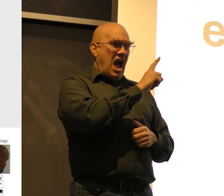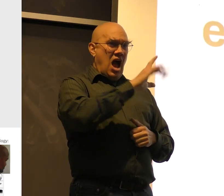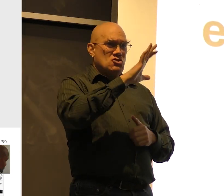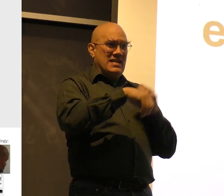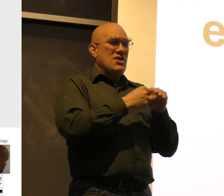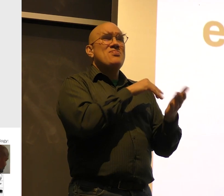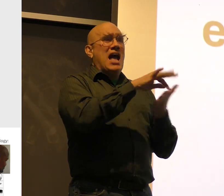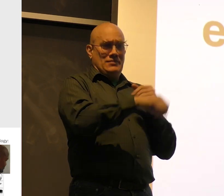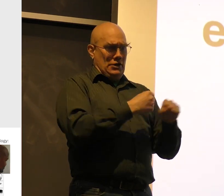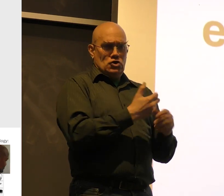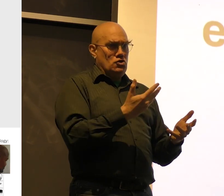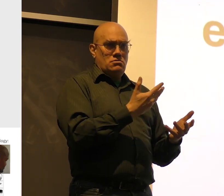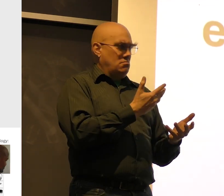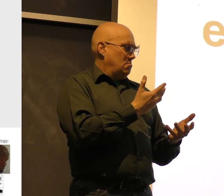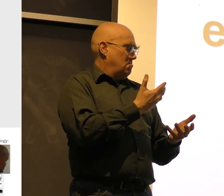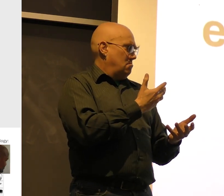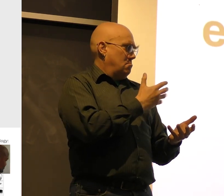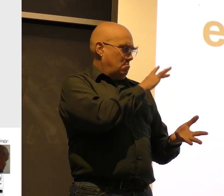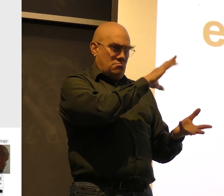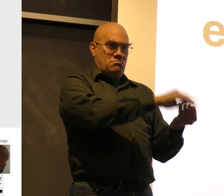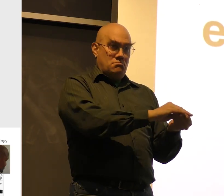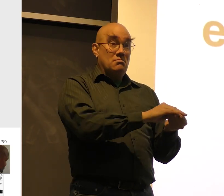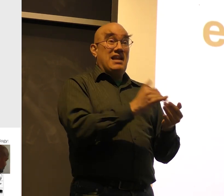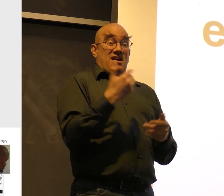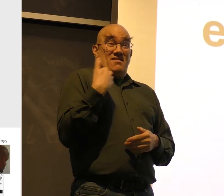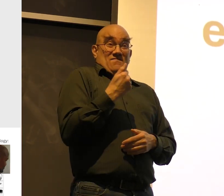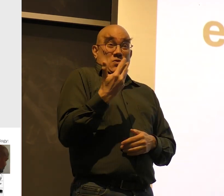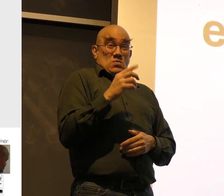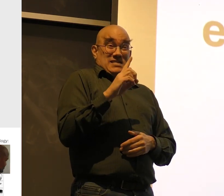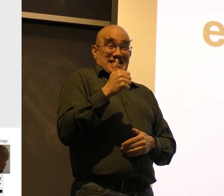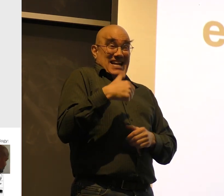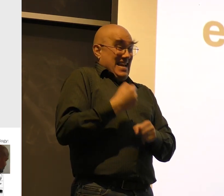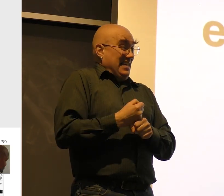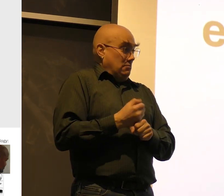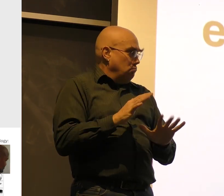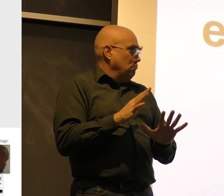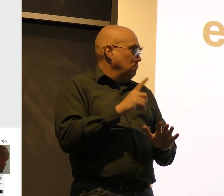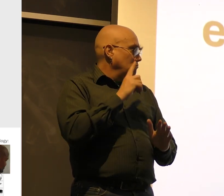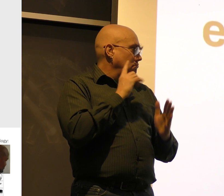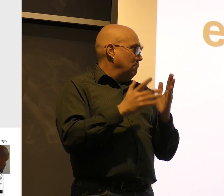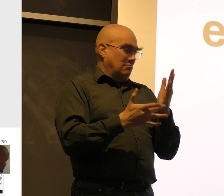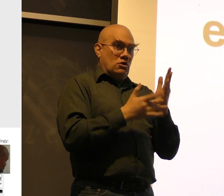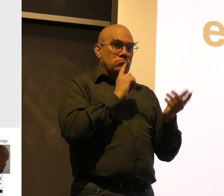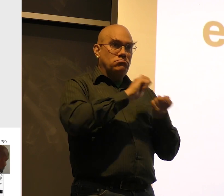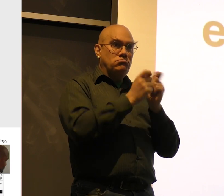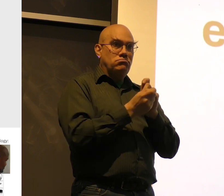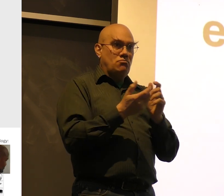very quickly. Deaf people have been around for thousands of years, and in the last 10 years only, technology